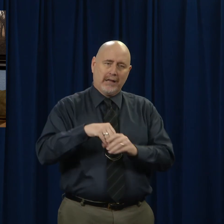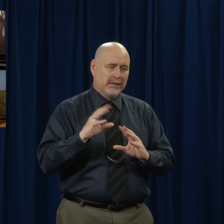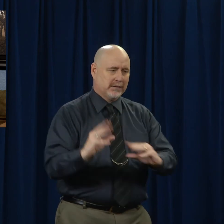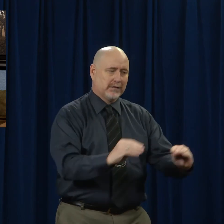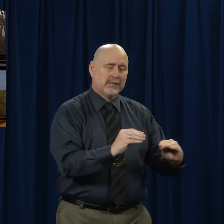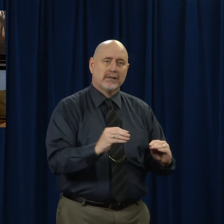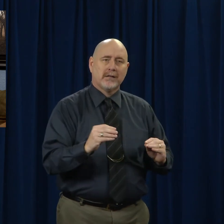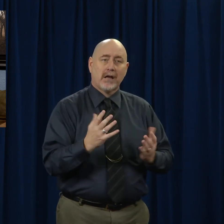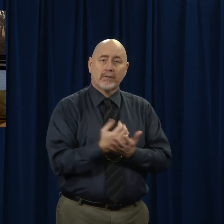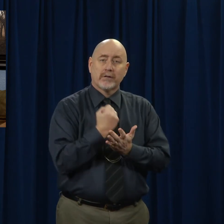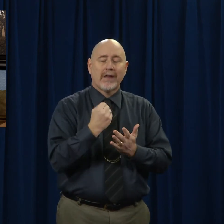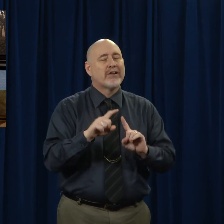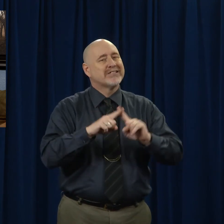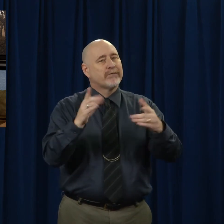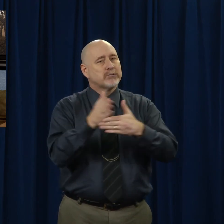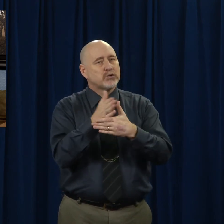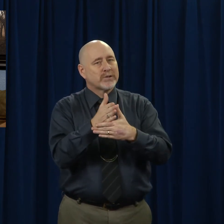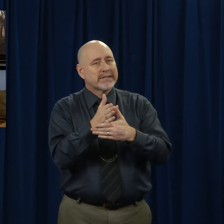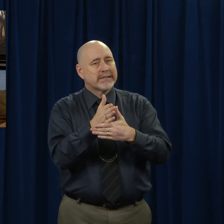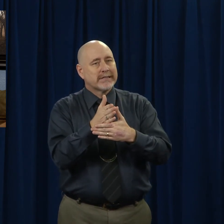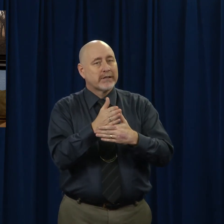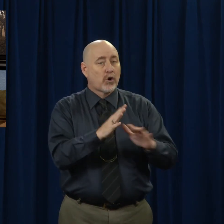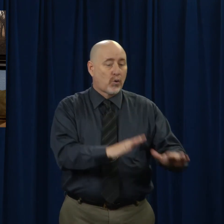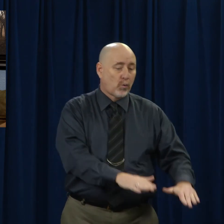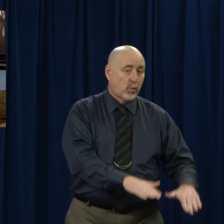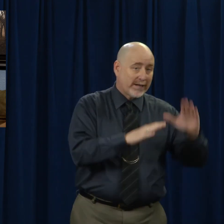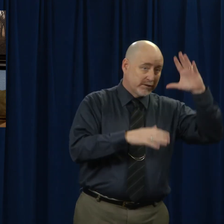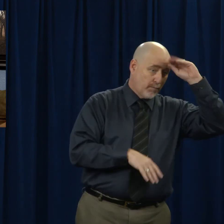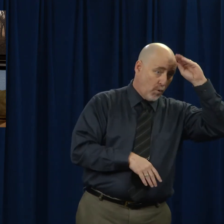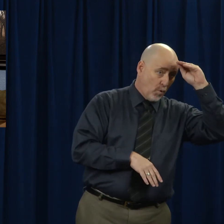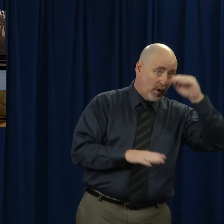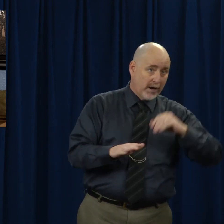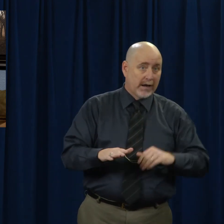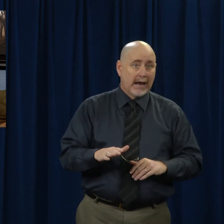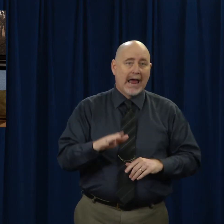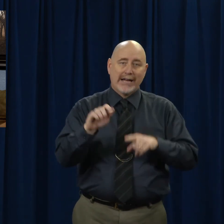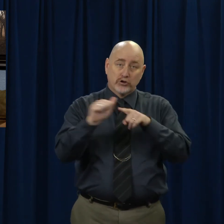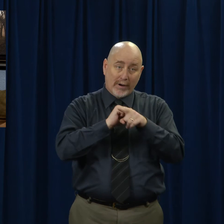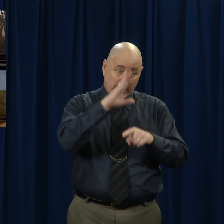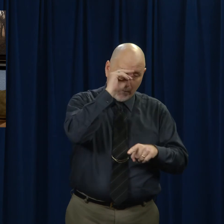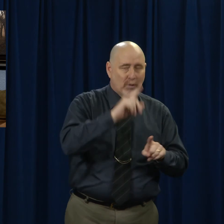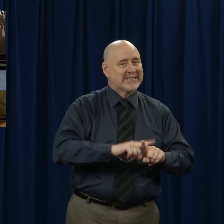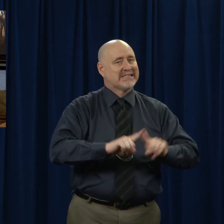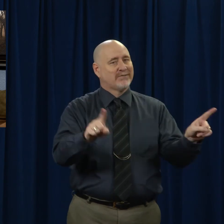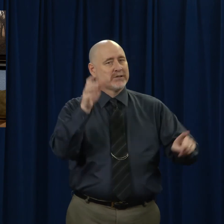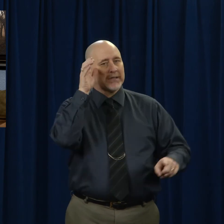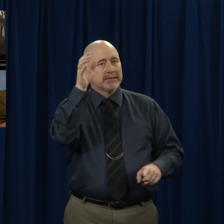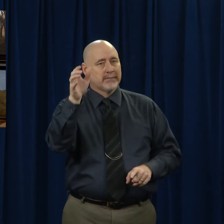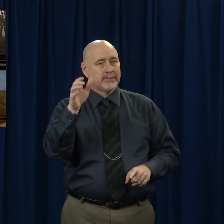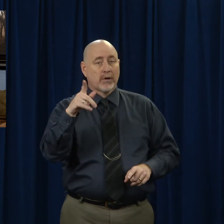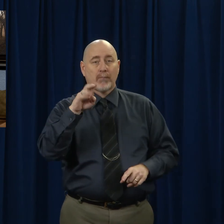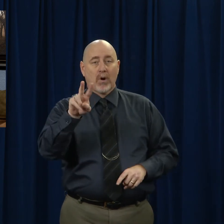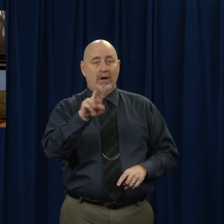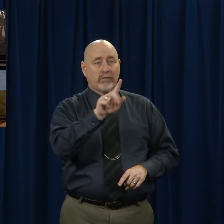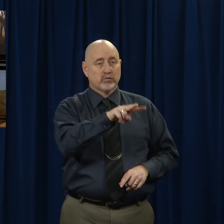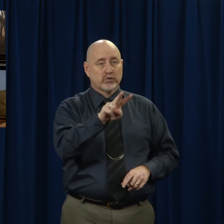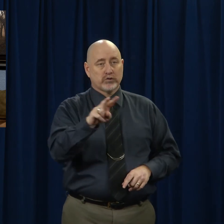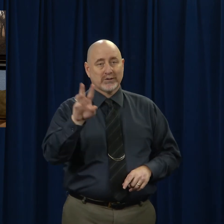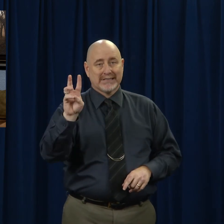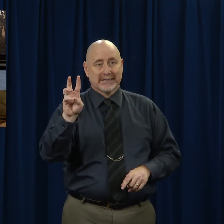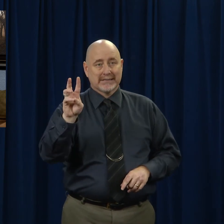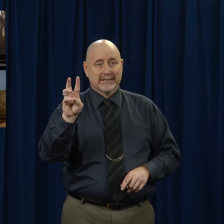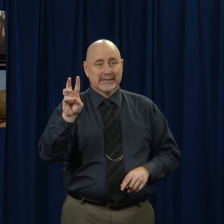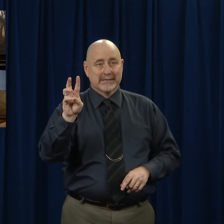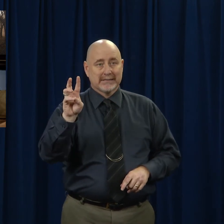them. Now look, there's a difference between raising a boy and training a boy. Proverbs chapter 22 and